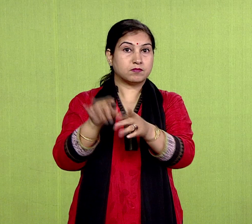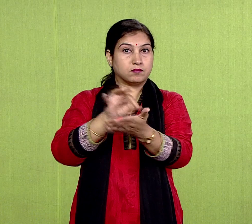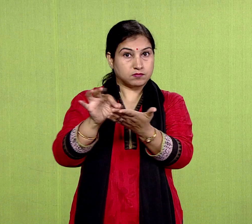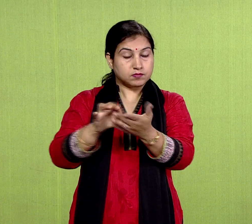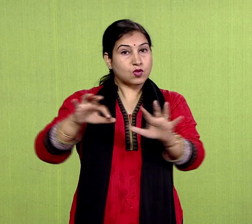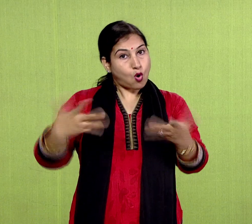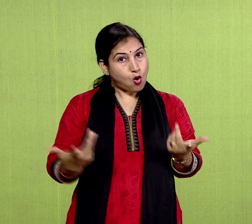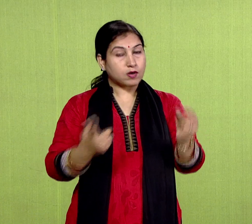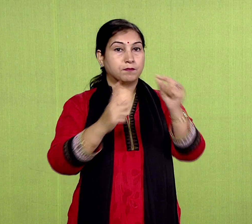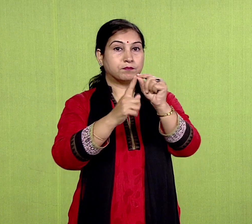Puranas,